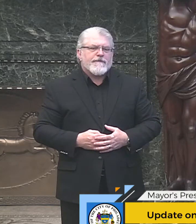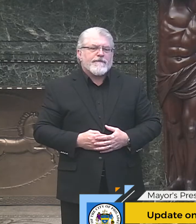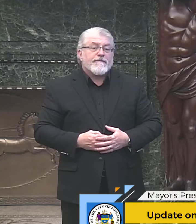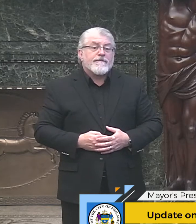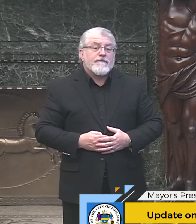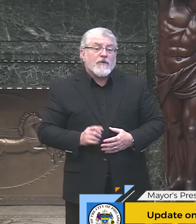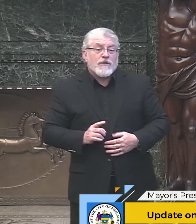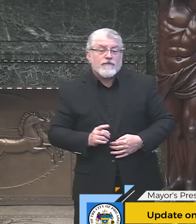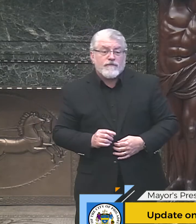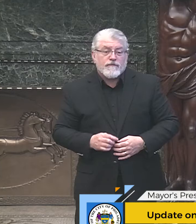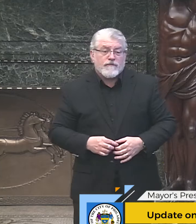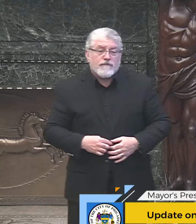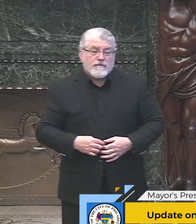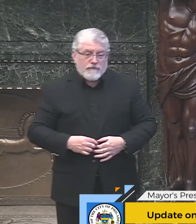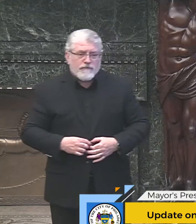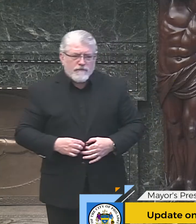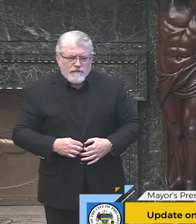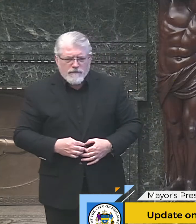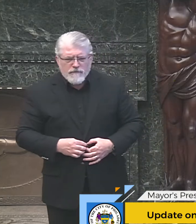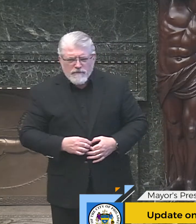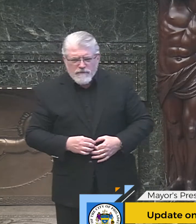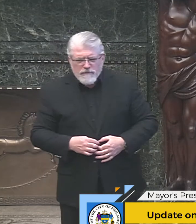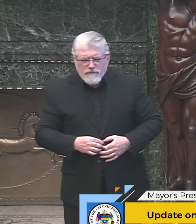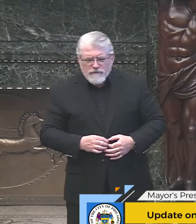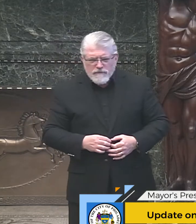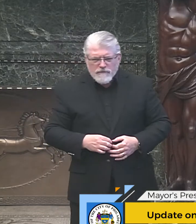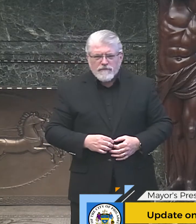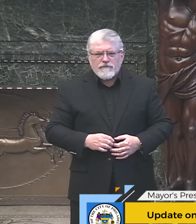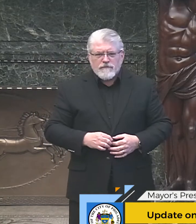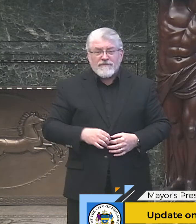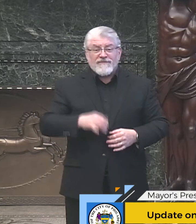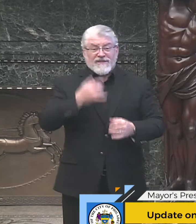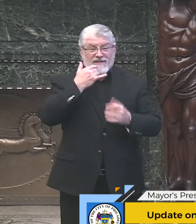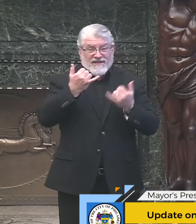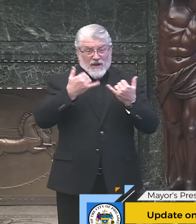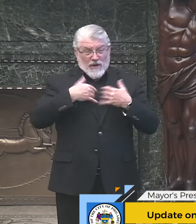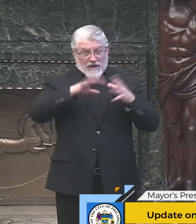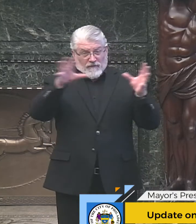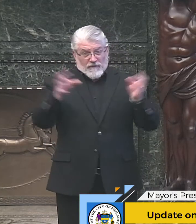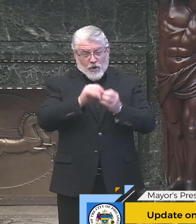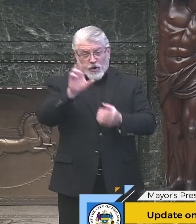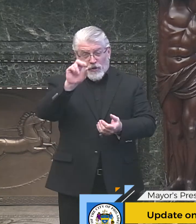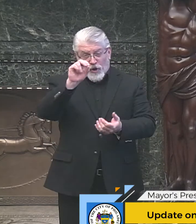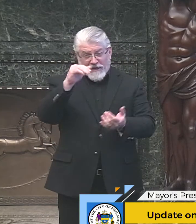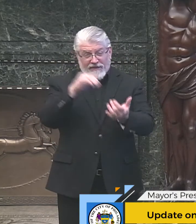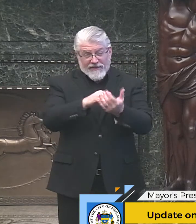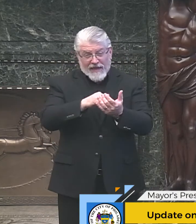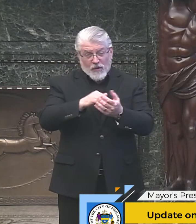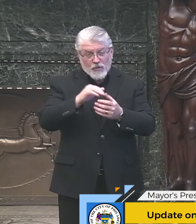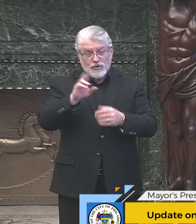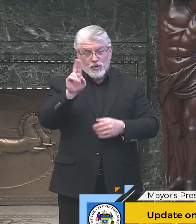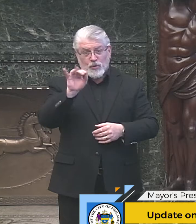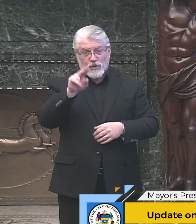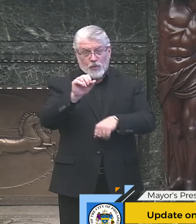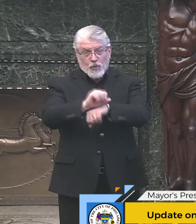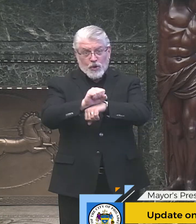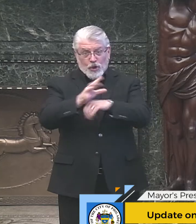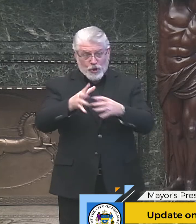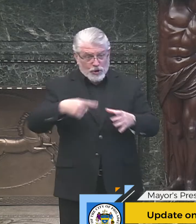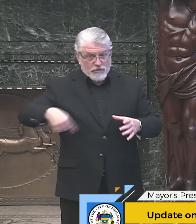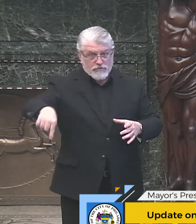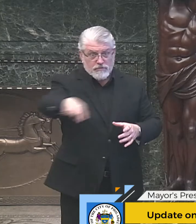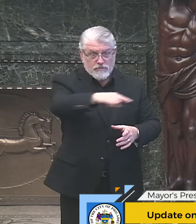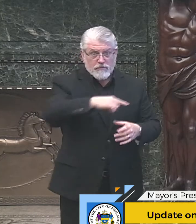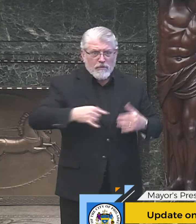this crisis. Half could be out of work. We're hearing from the Building Trades Council. Can you talk about the